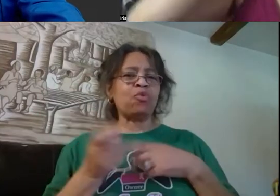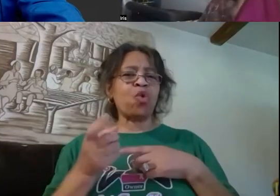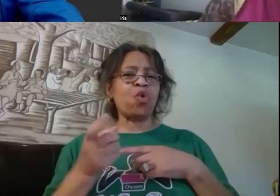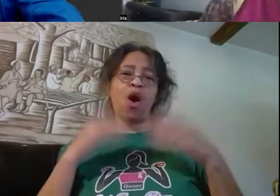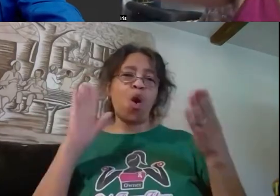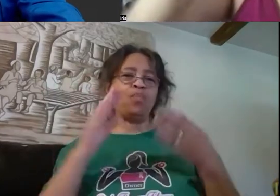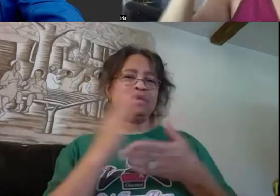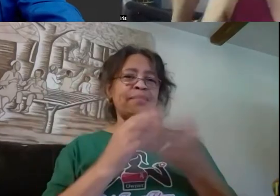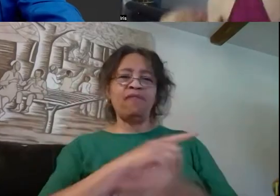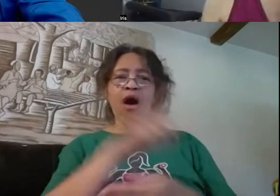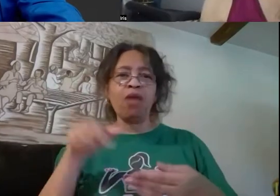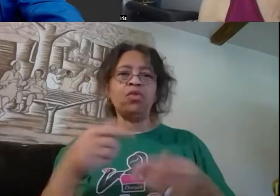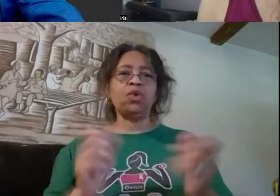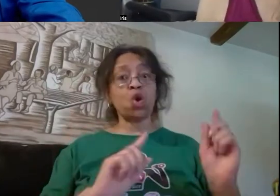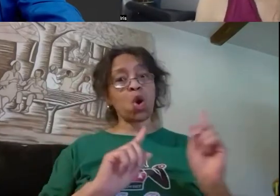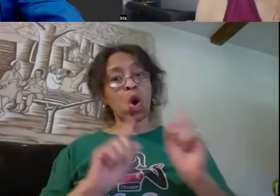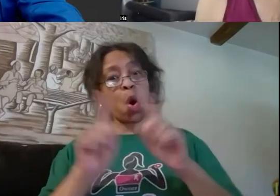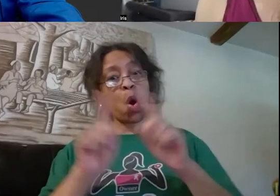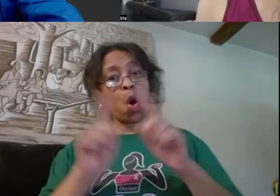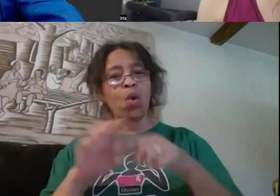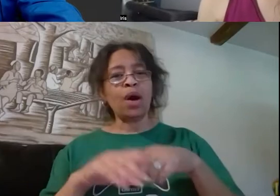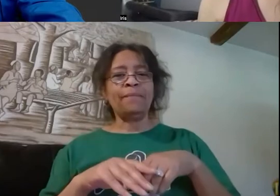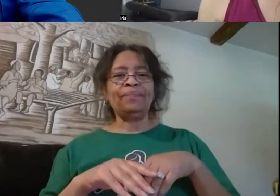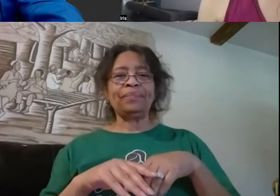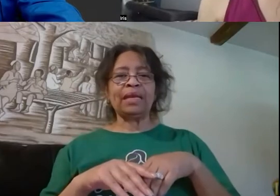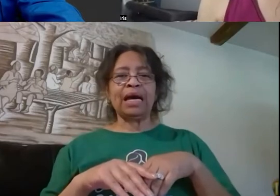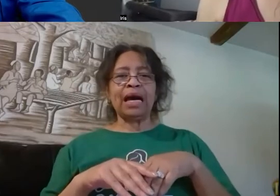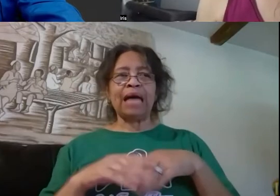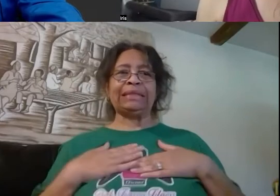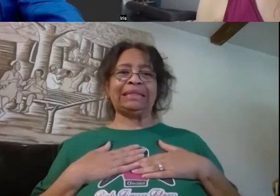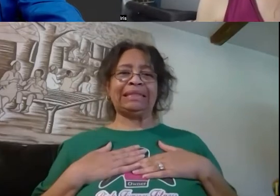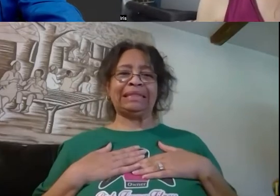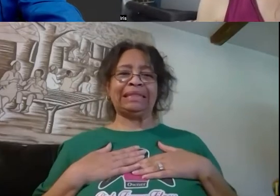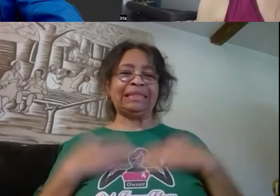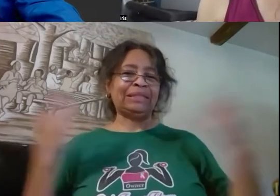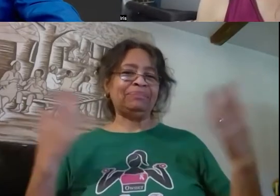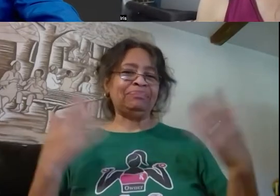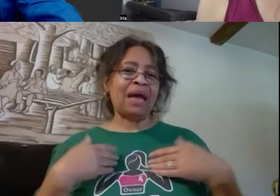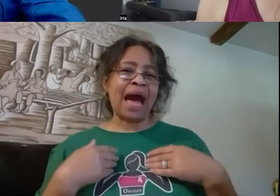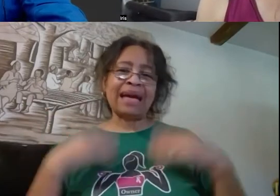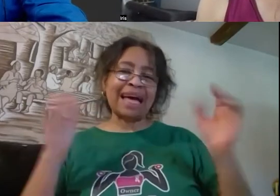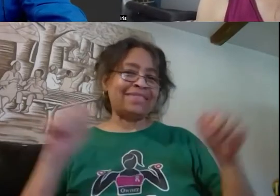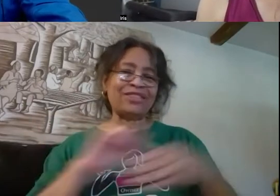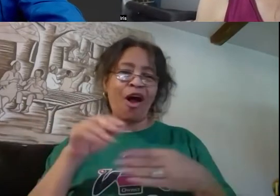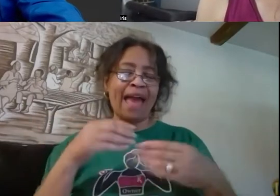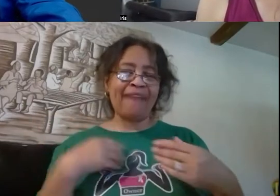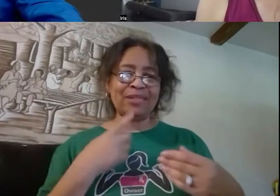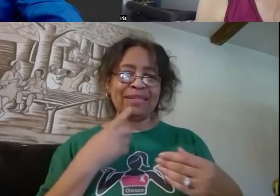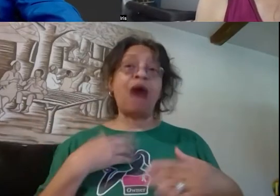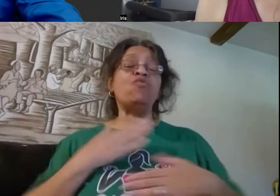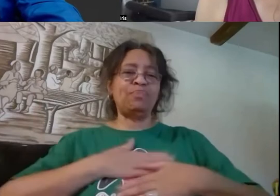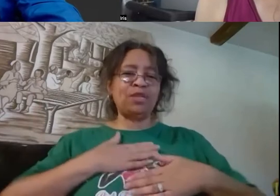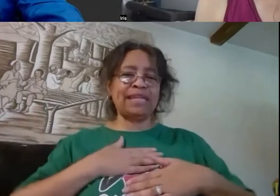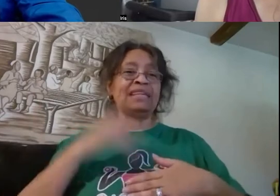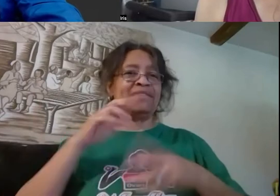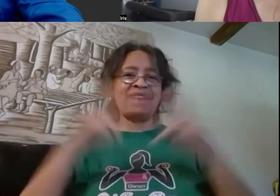I'm going. I hope them all go. I hope some of you all can go as well. I guess this Next all I year have to to say. I